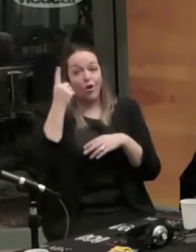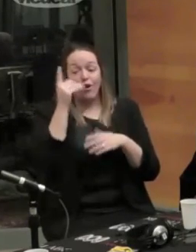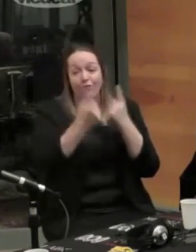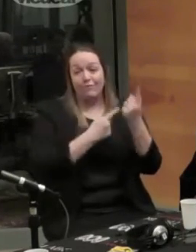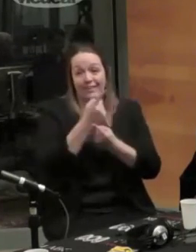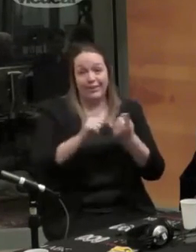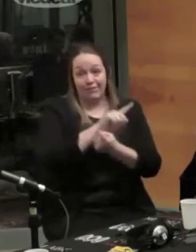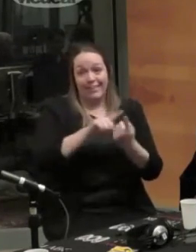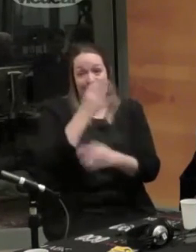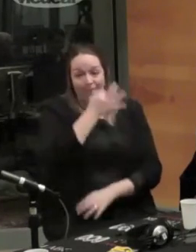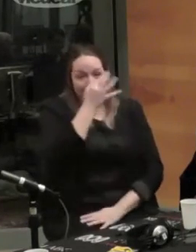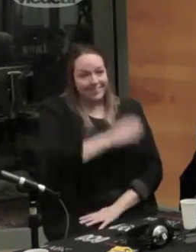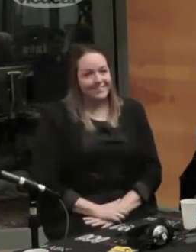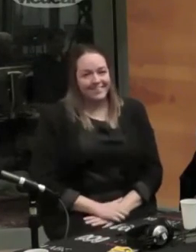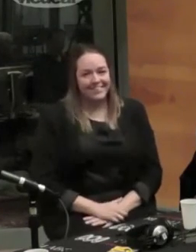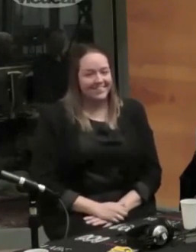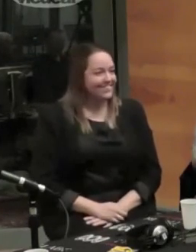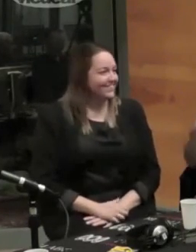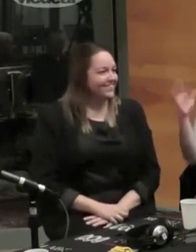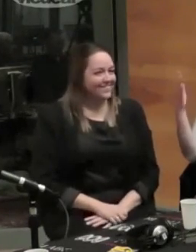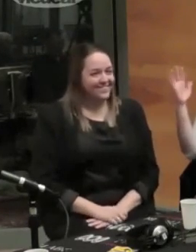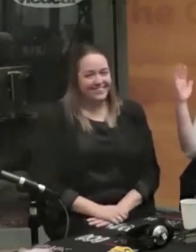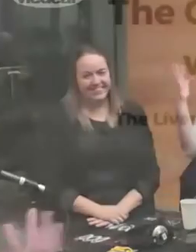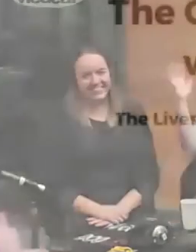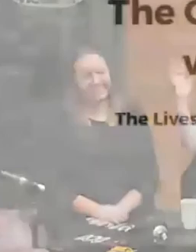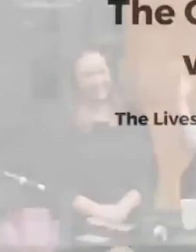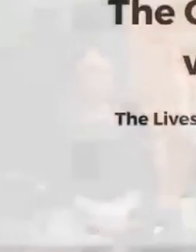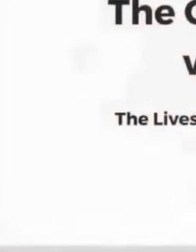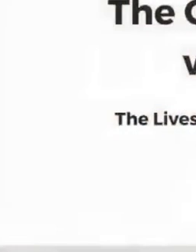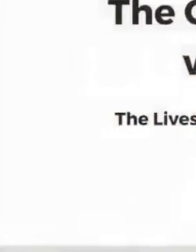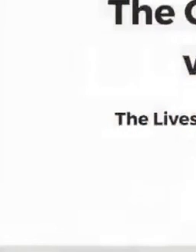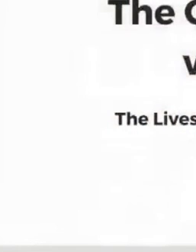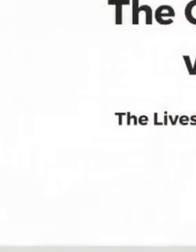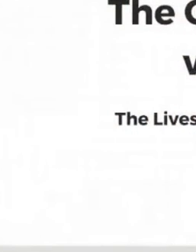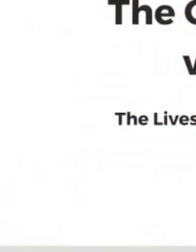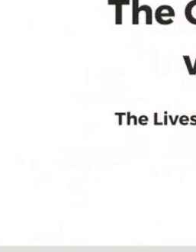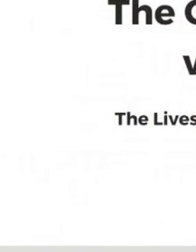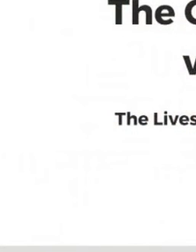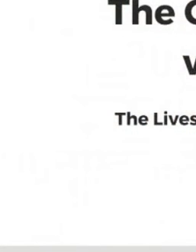Yes.